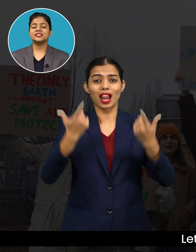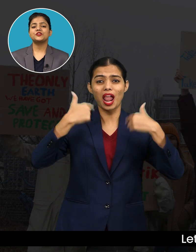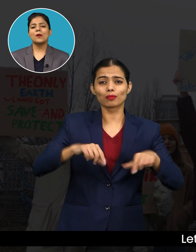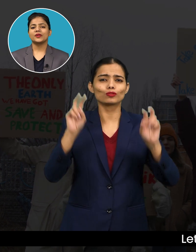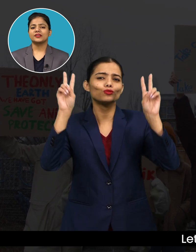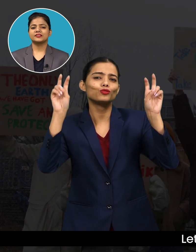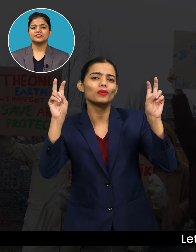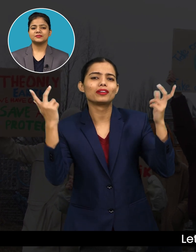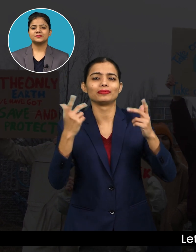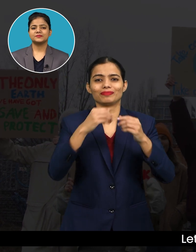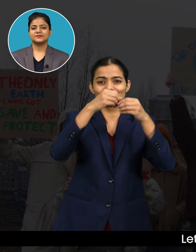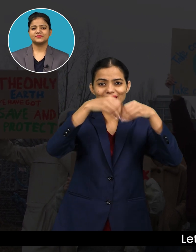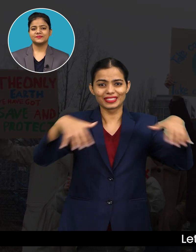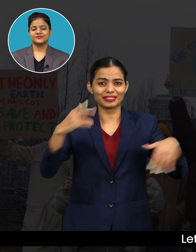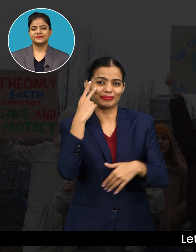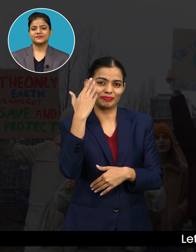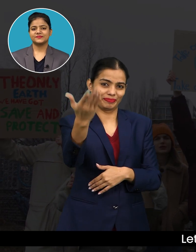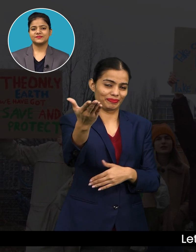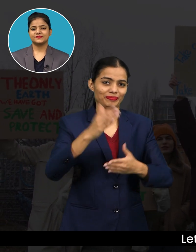Let's see the topic.